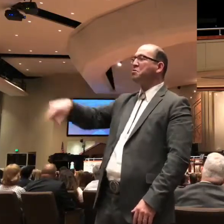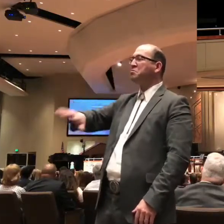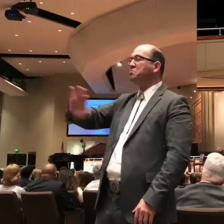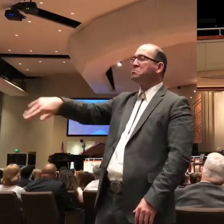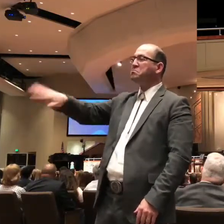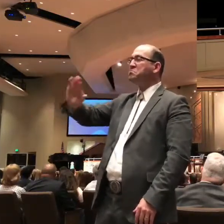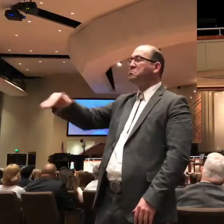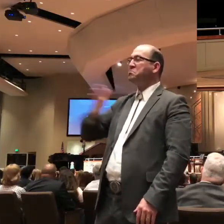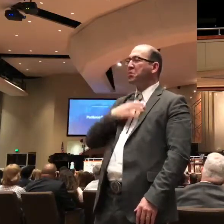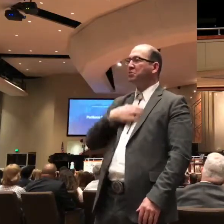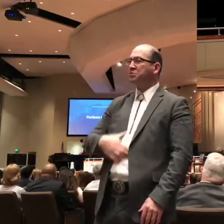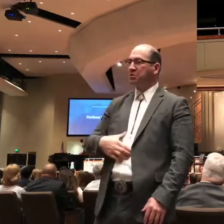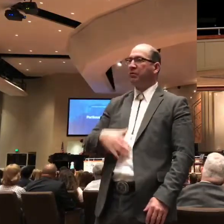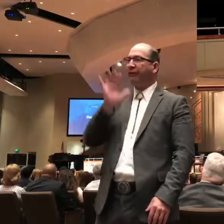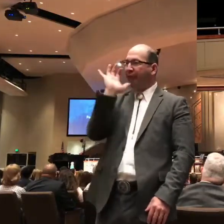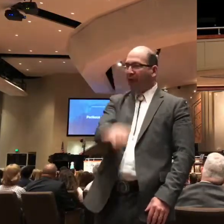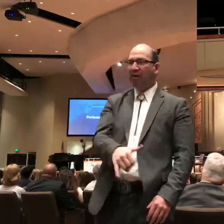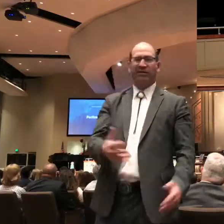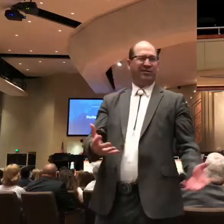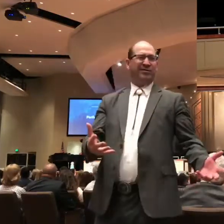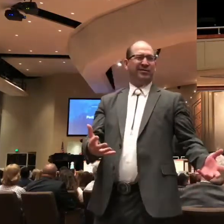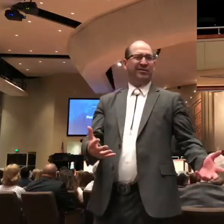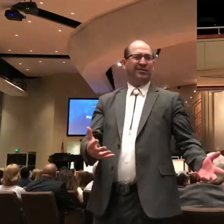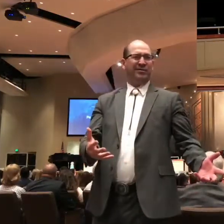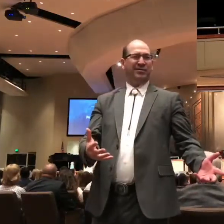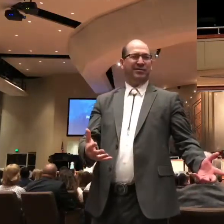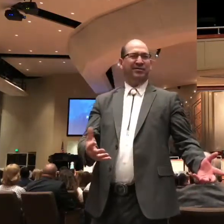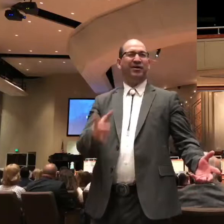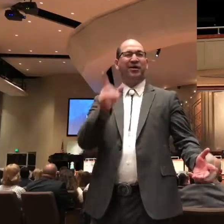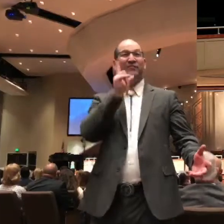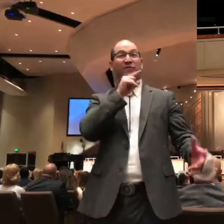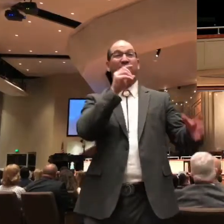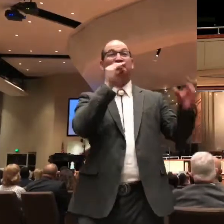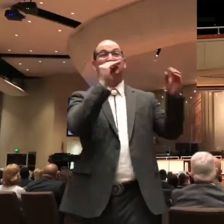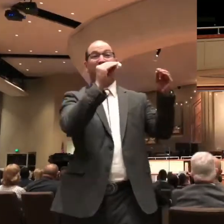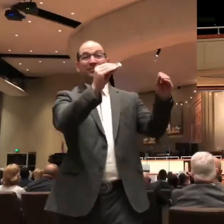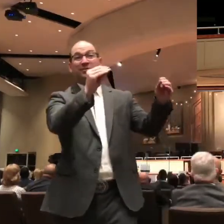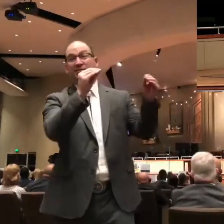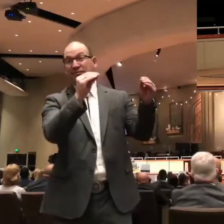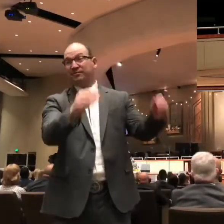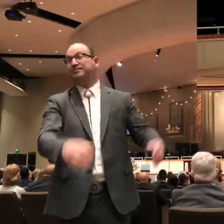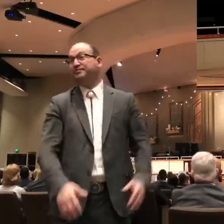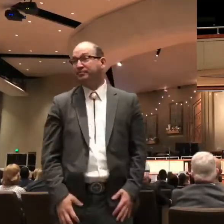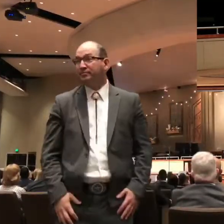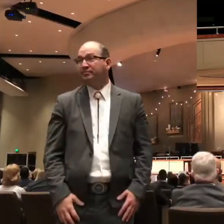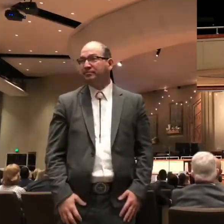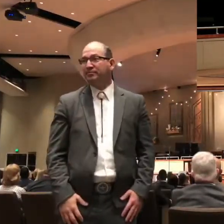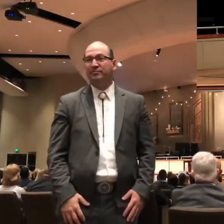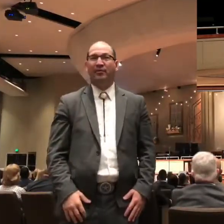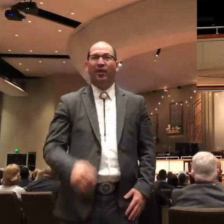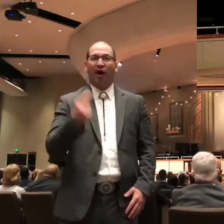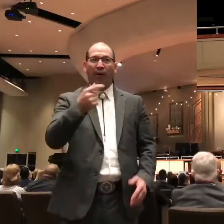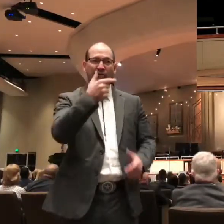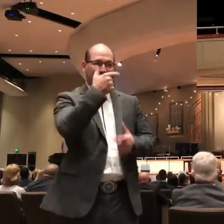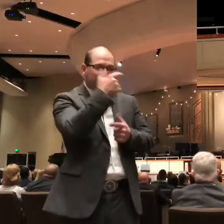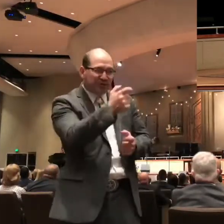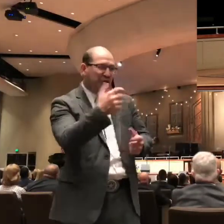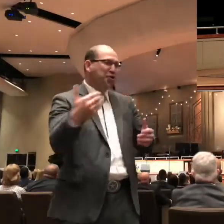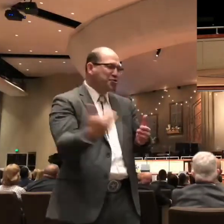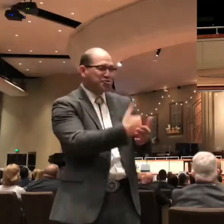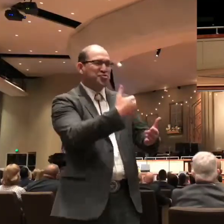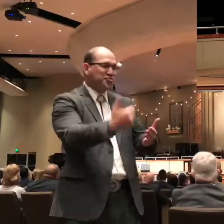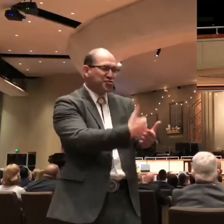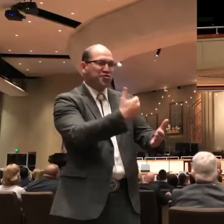Perilous pursuit, ever learning but never coming to the truth, always open to new knowledge. They do